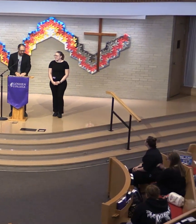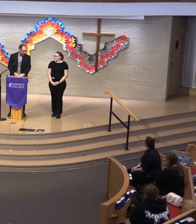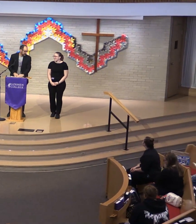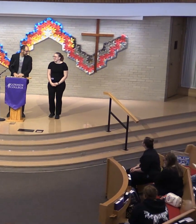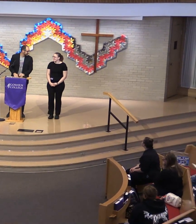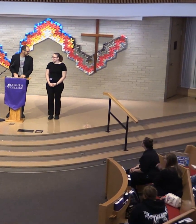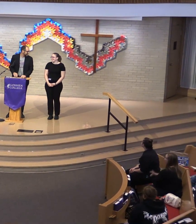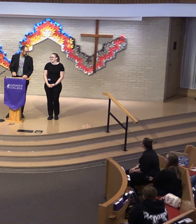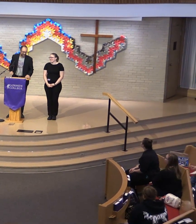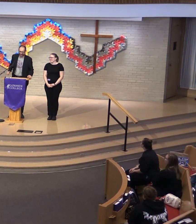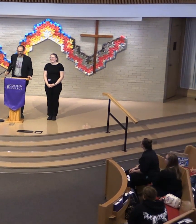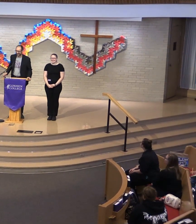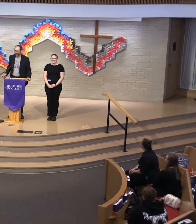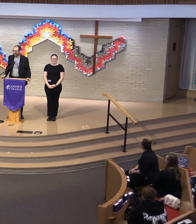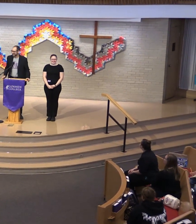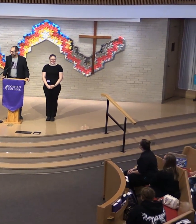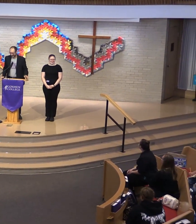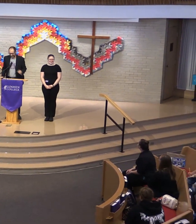Sure.